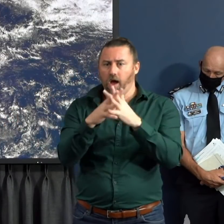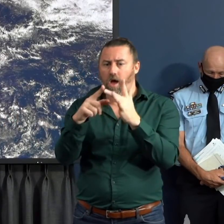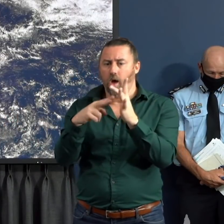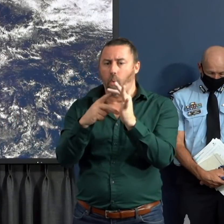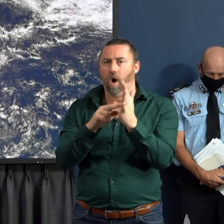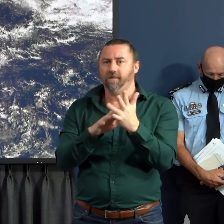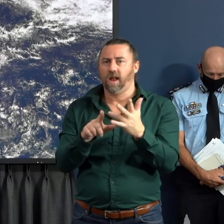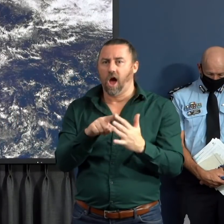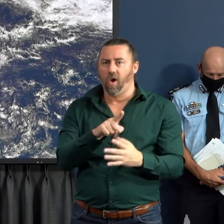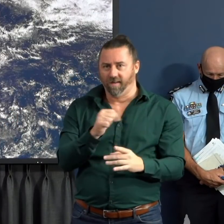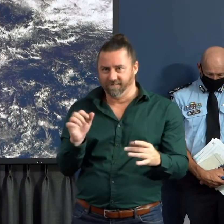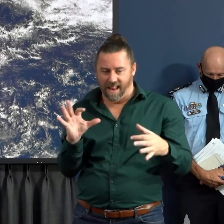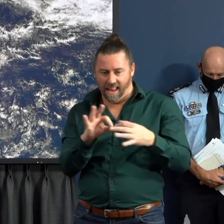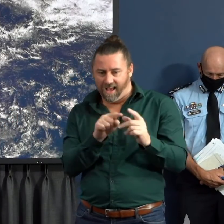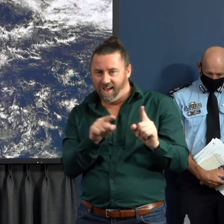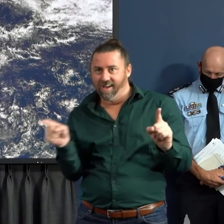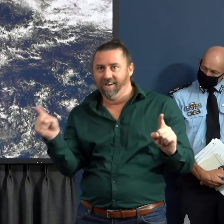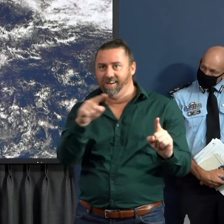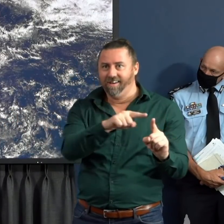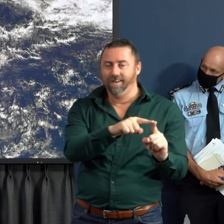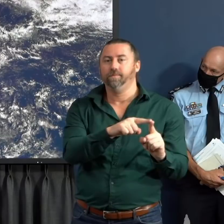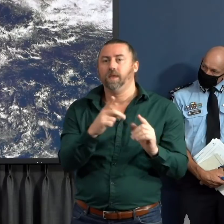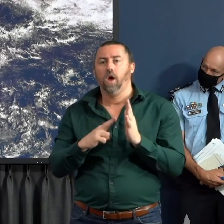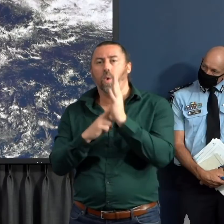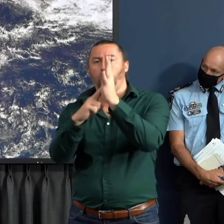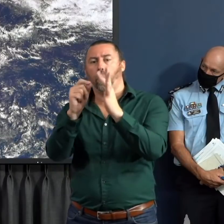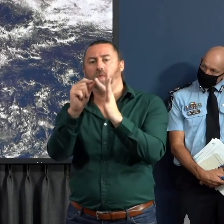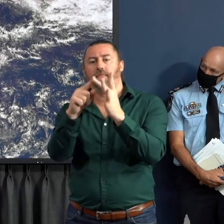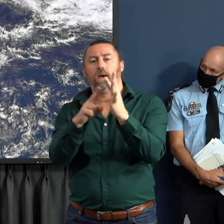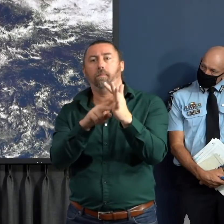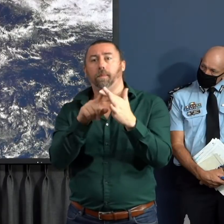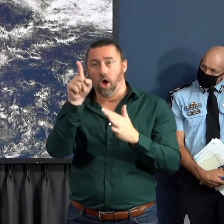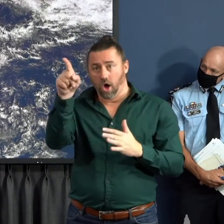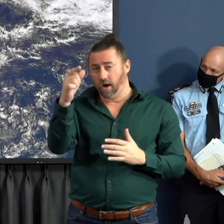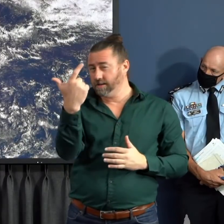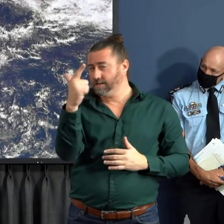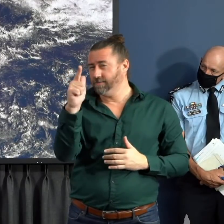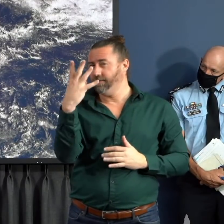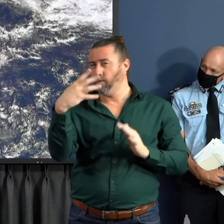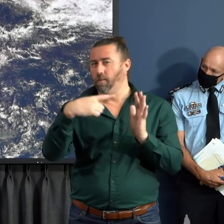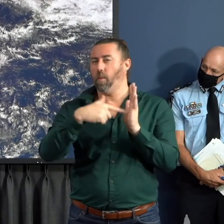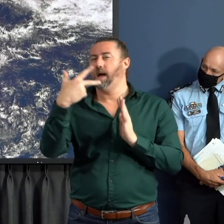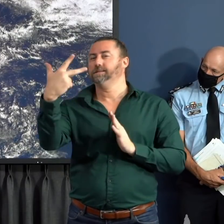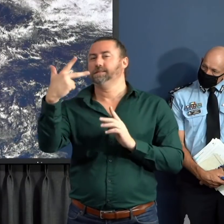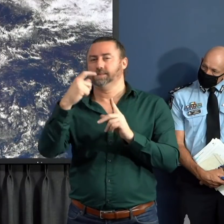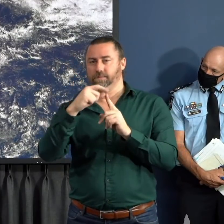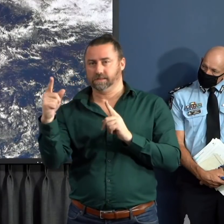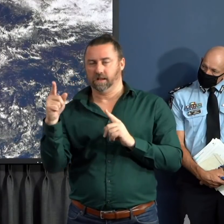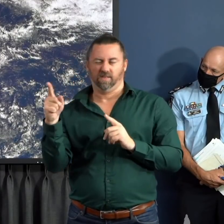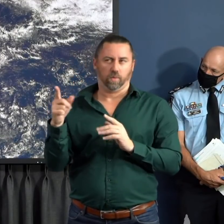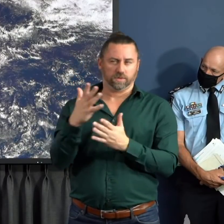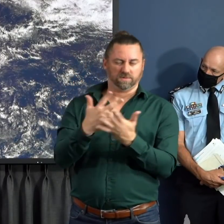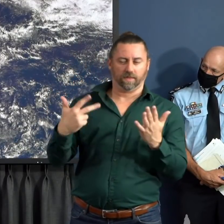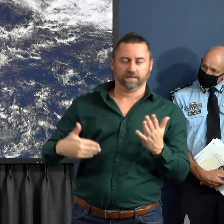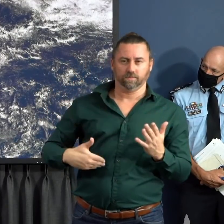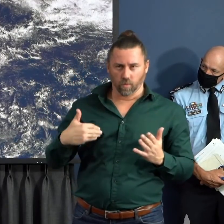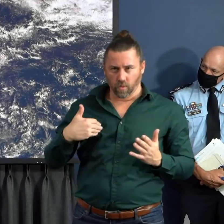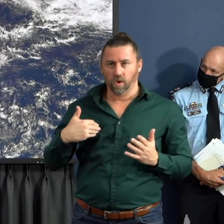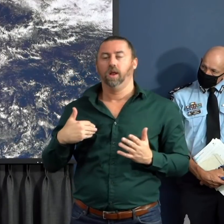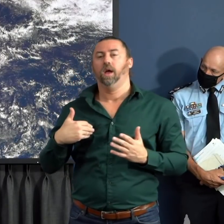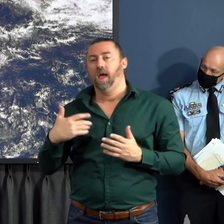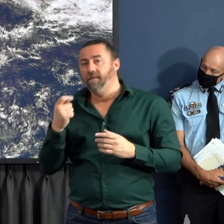Wivenhoe storage. North Pine Dam is at 74.8% as at 8:30, and gated